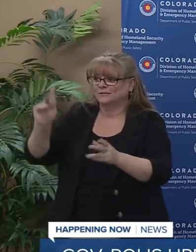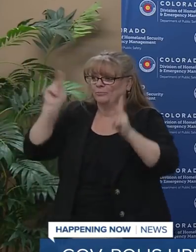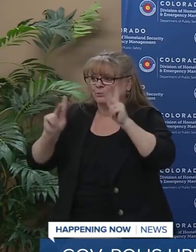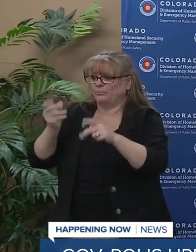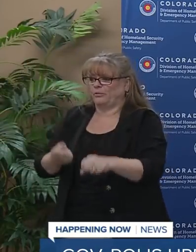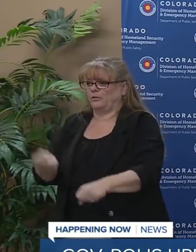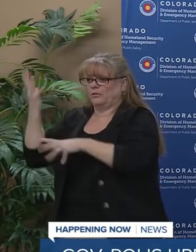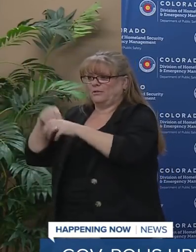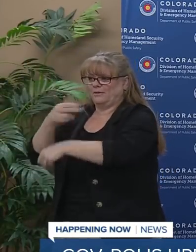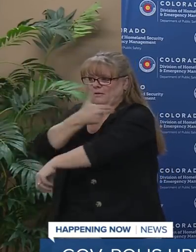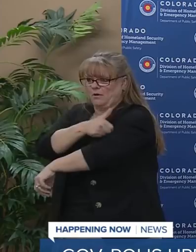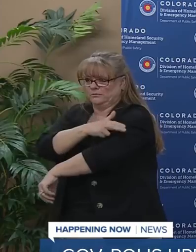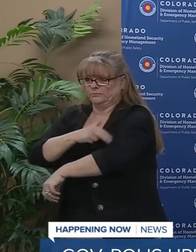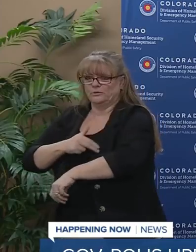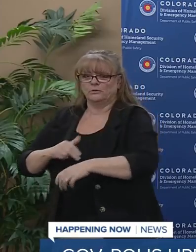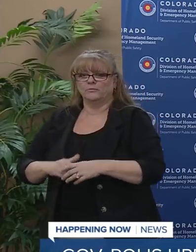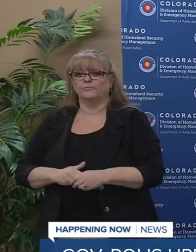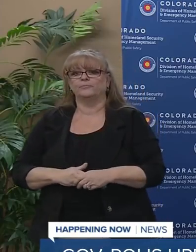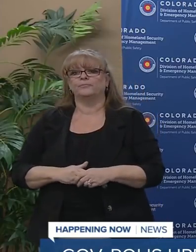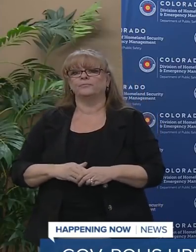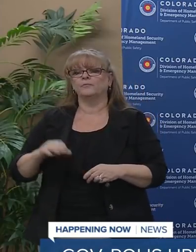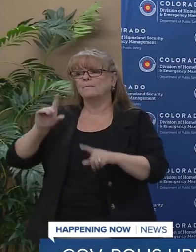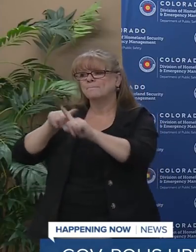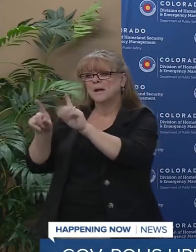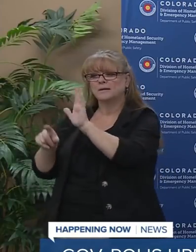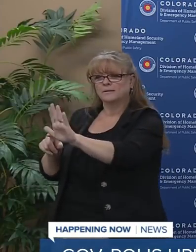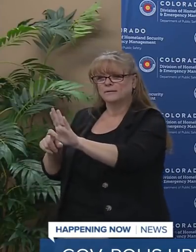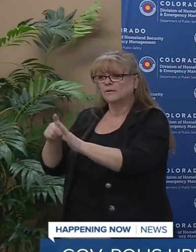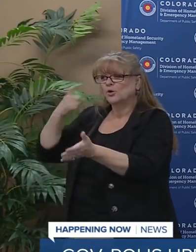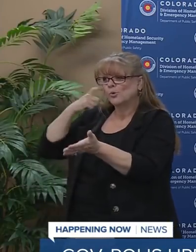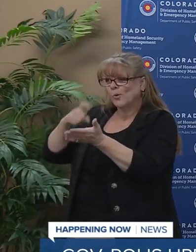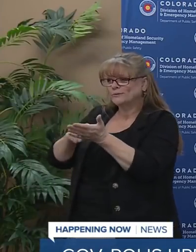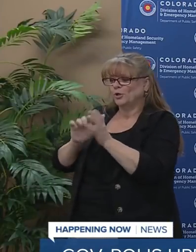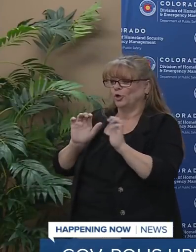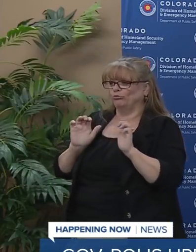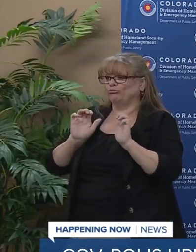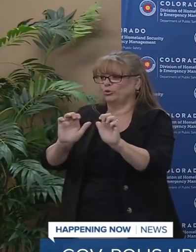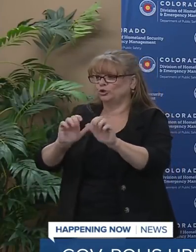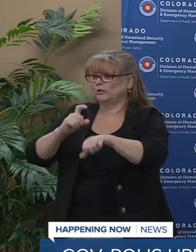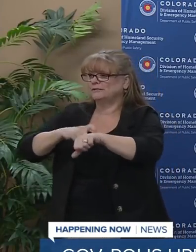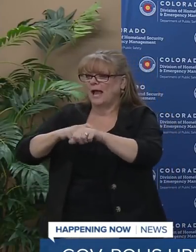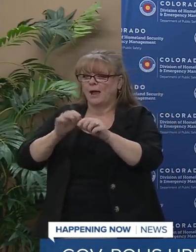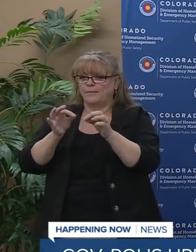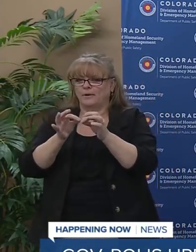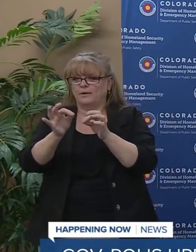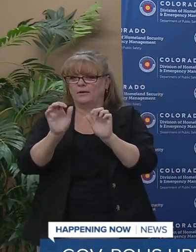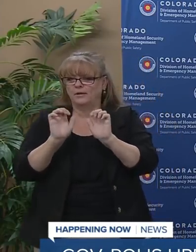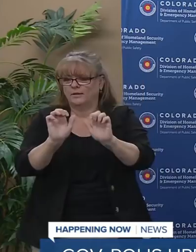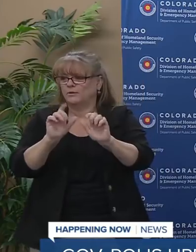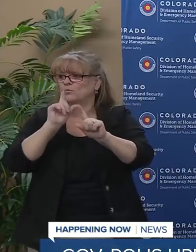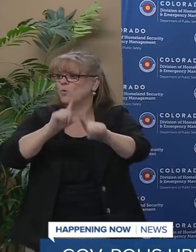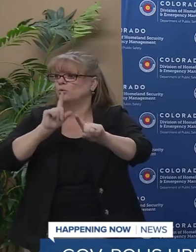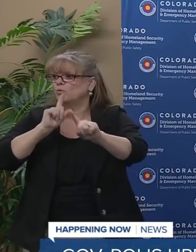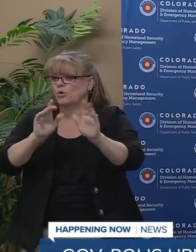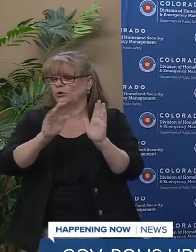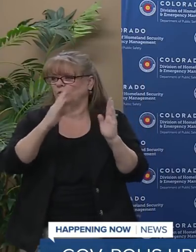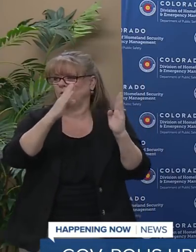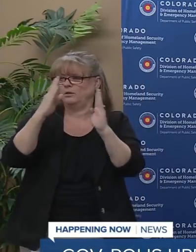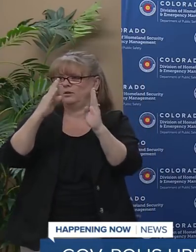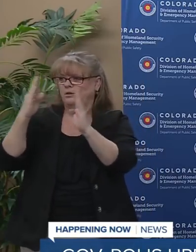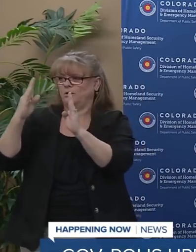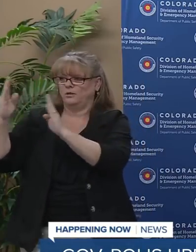through, because of that lag time, even though the stay-at-home order went in, even though people are now wearing masks, the hospitalization